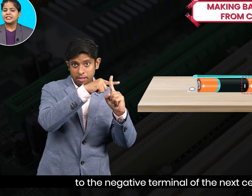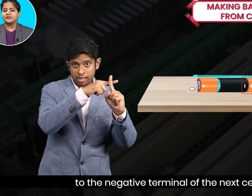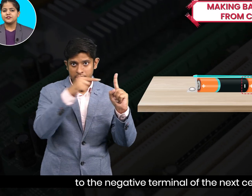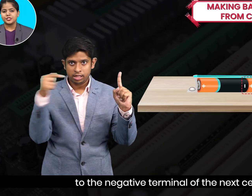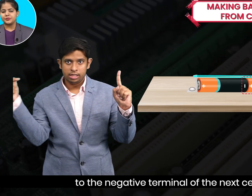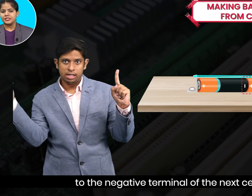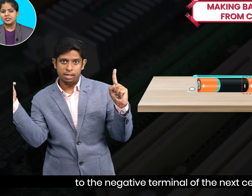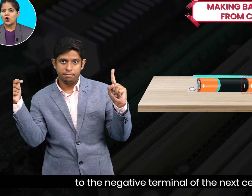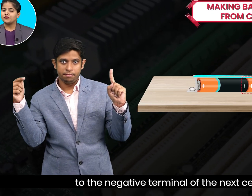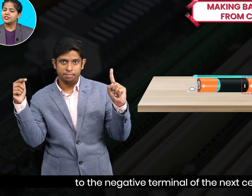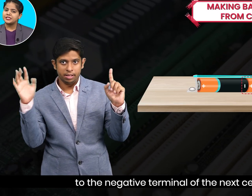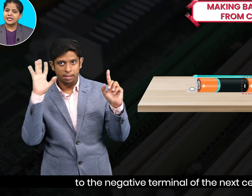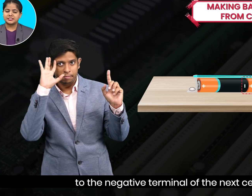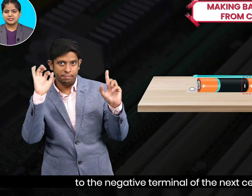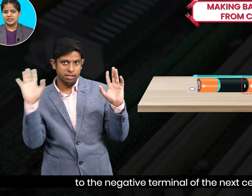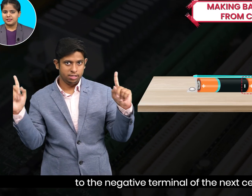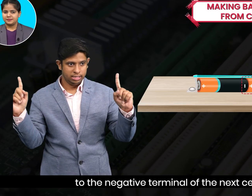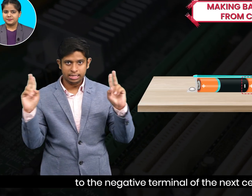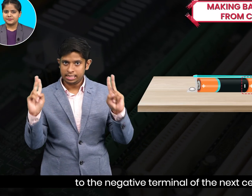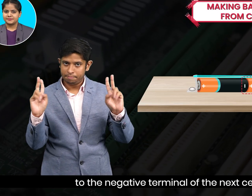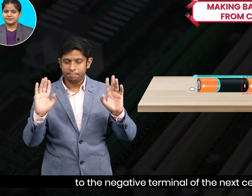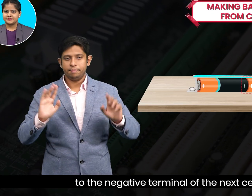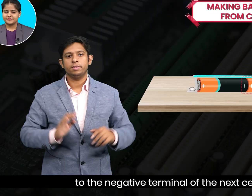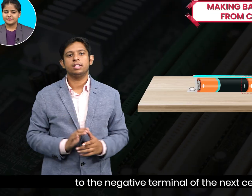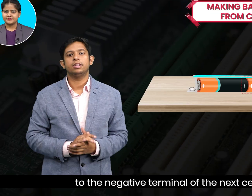the negative terminal of the next cell.